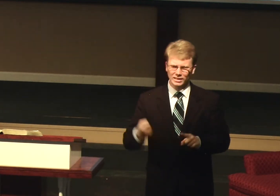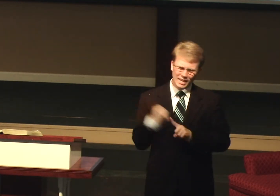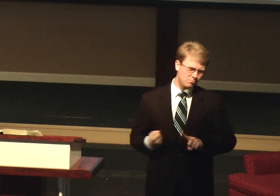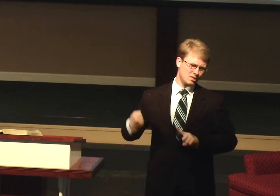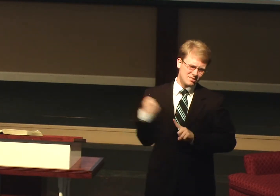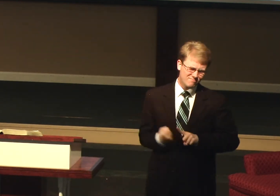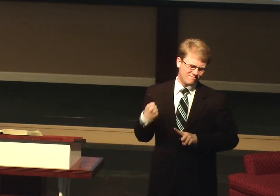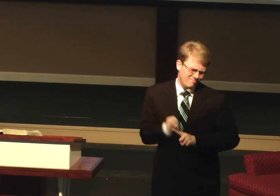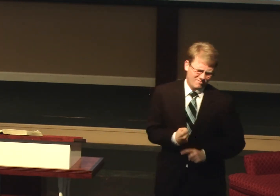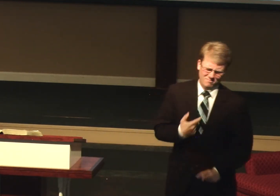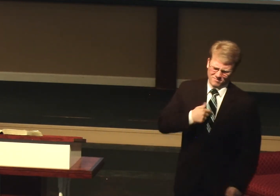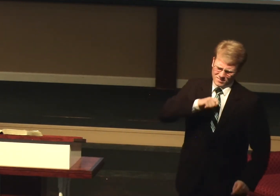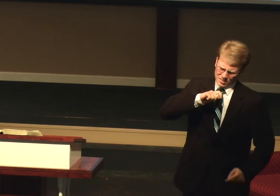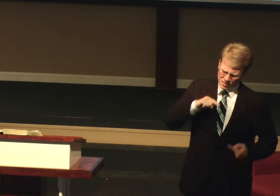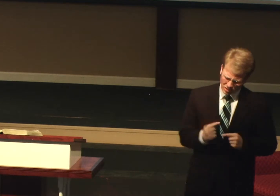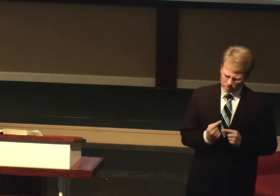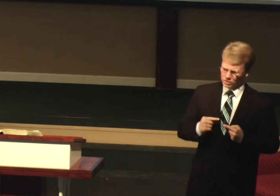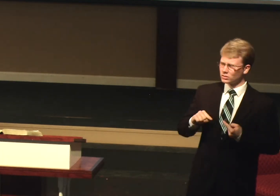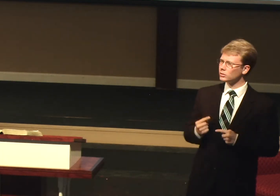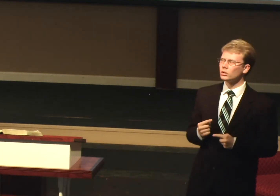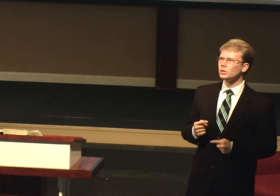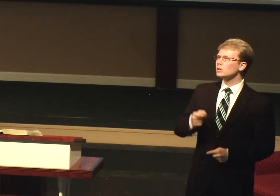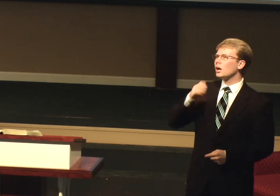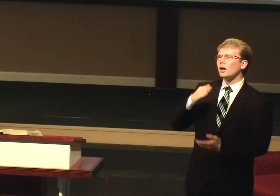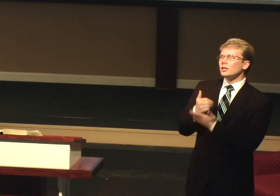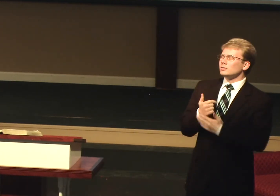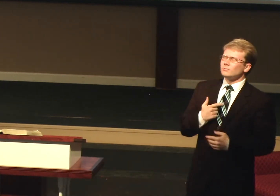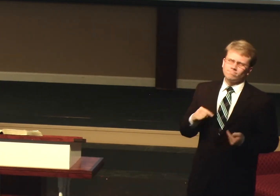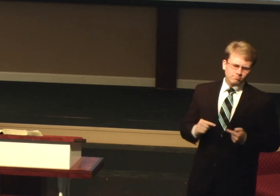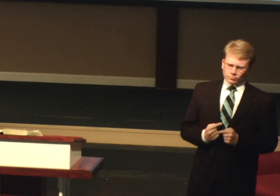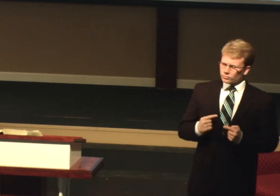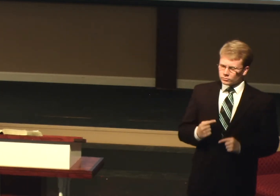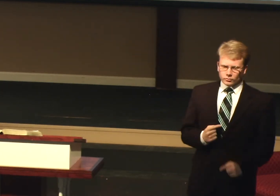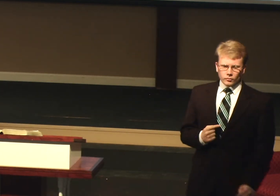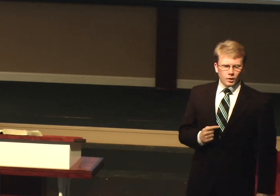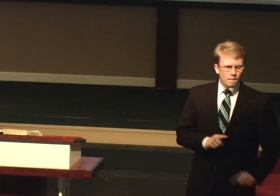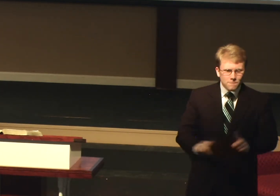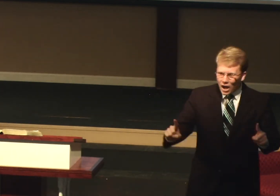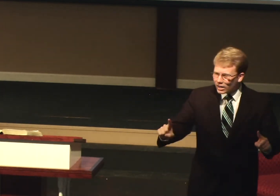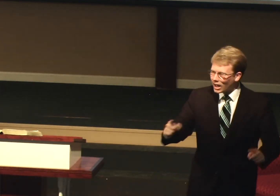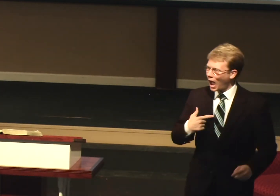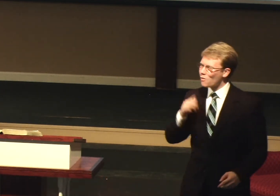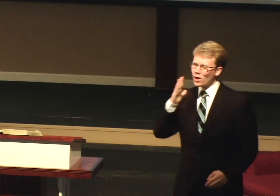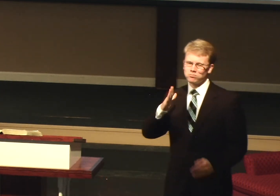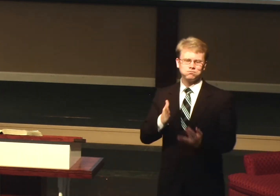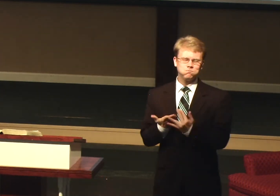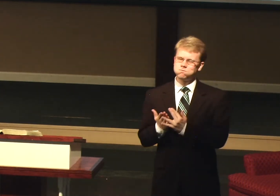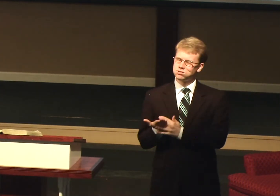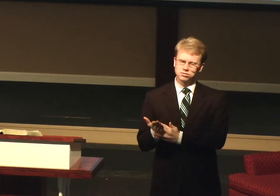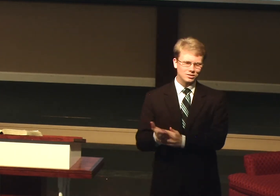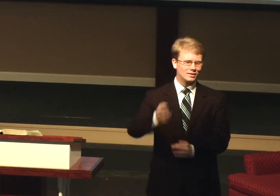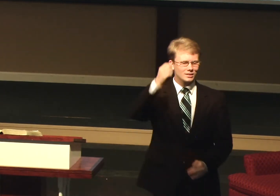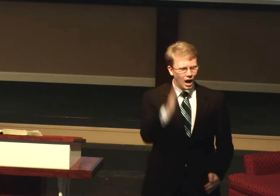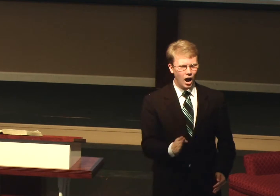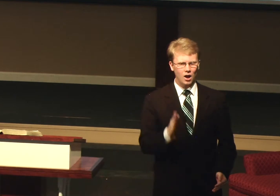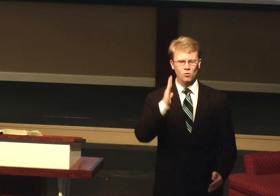fall. Problems are going to come? Yes. There are times I'm going to be hurt? Yes. I'll go to Him, but I'll make